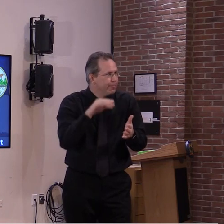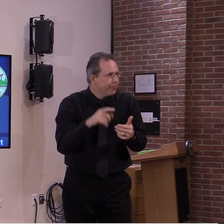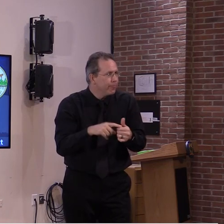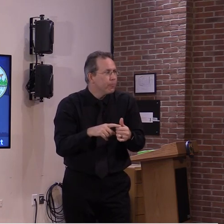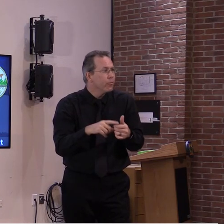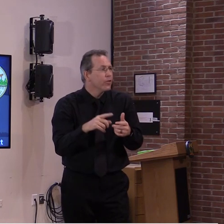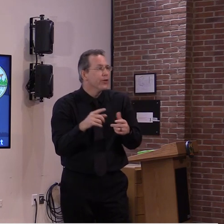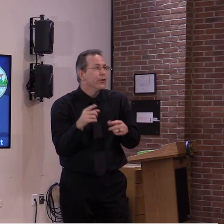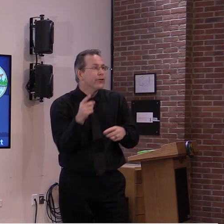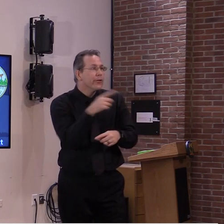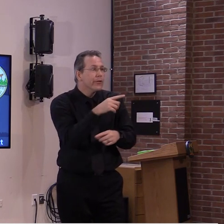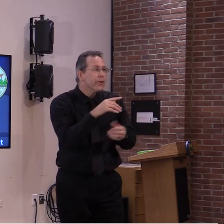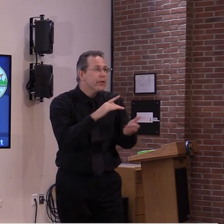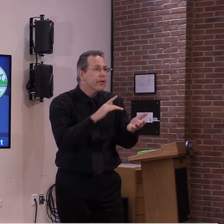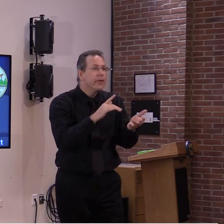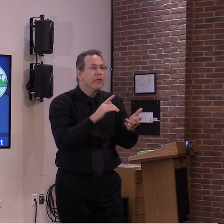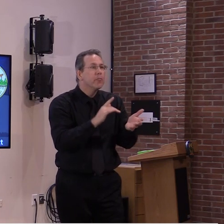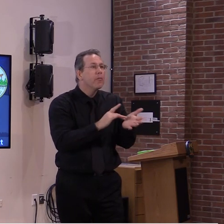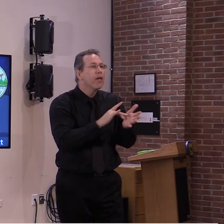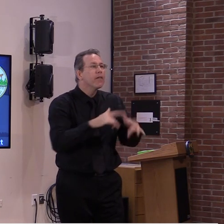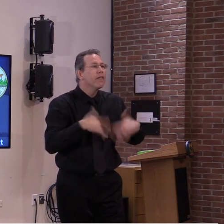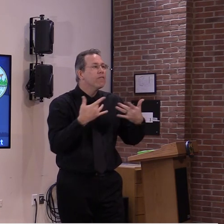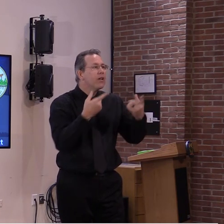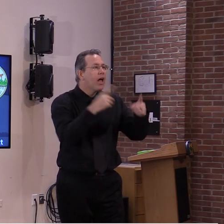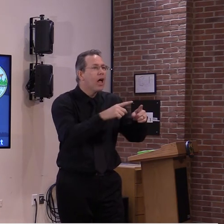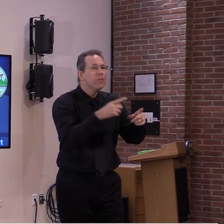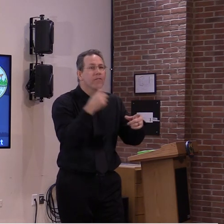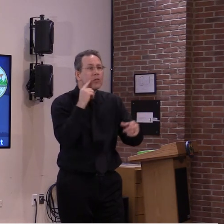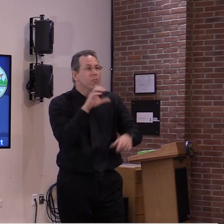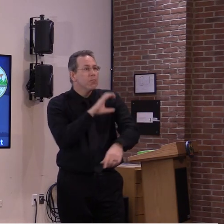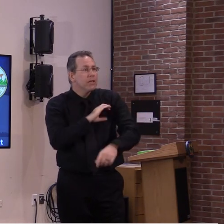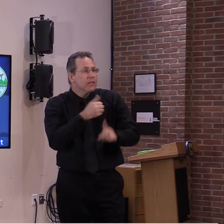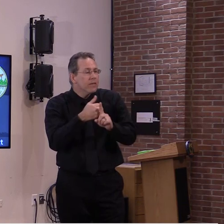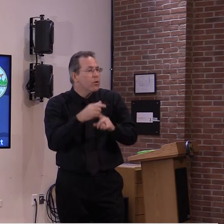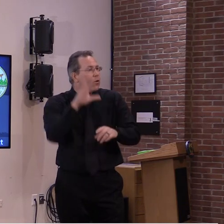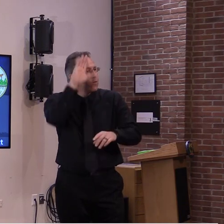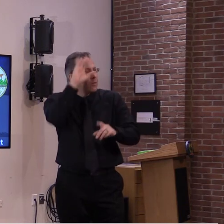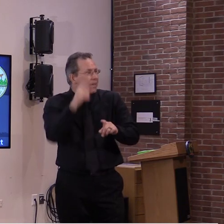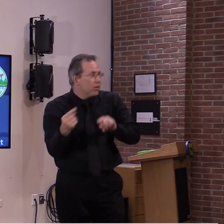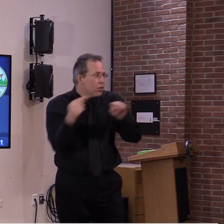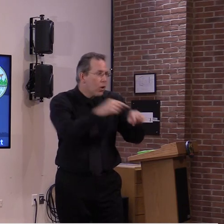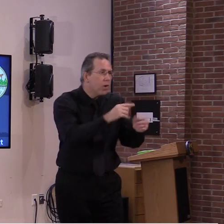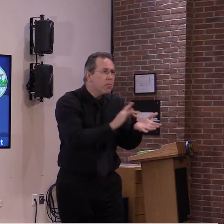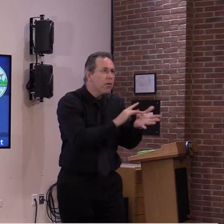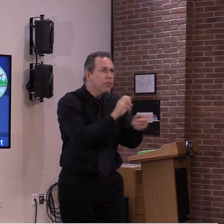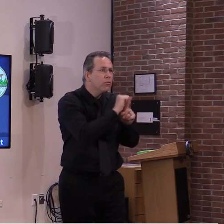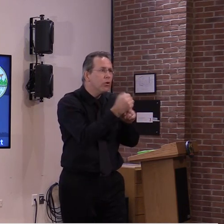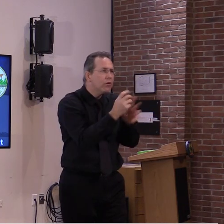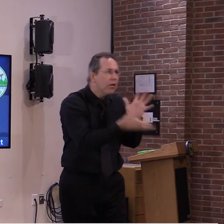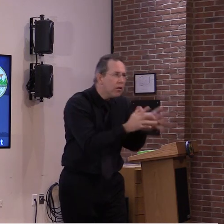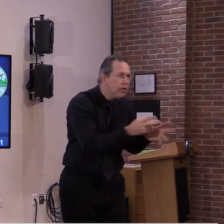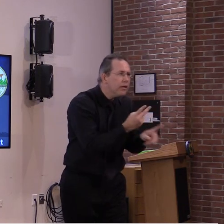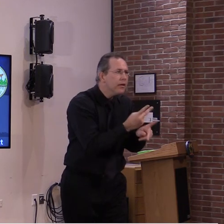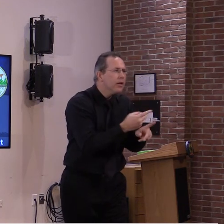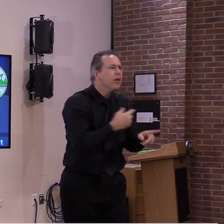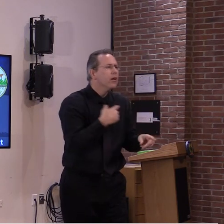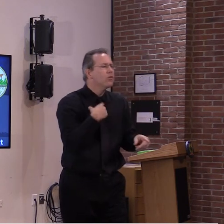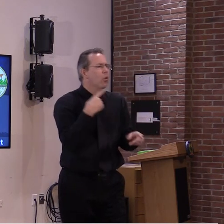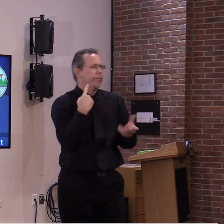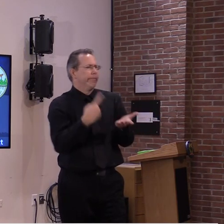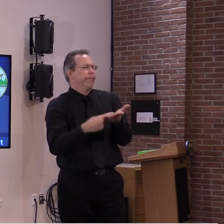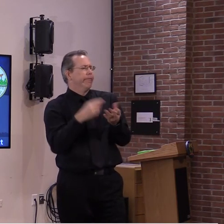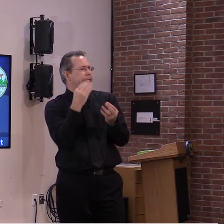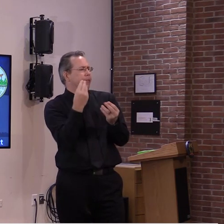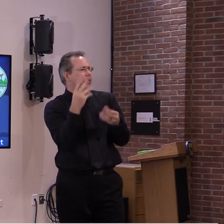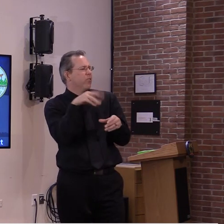events. So I would think within the next 7 days, we should have a resolution on what that definition